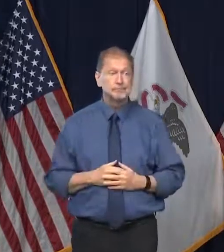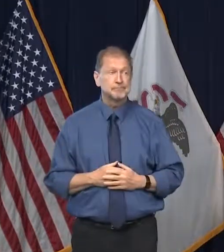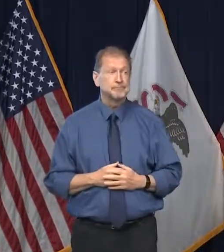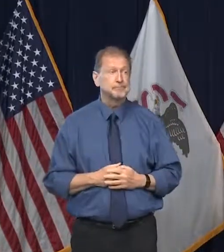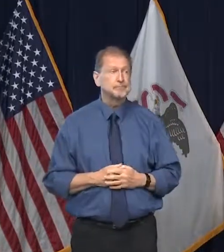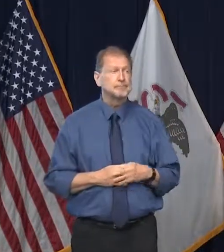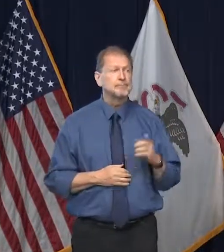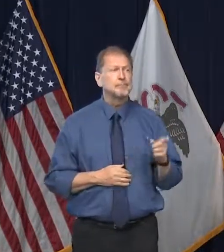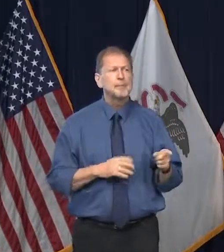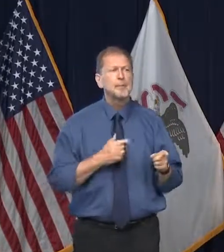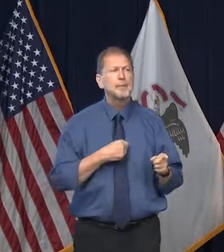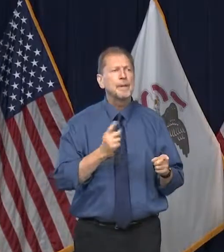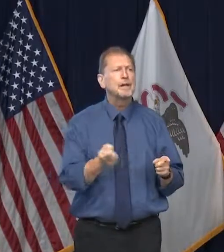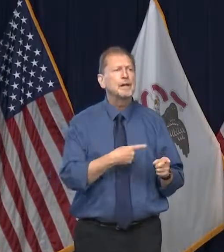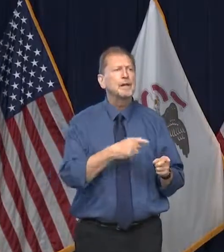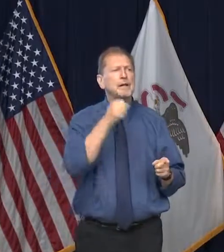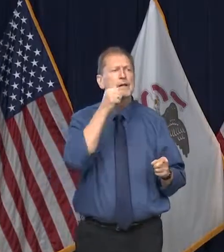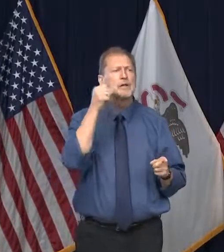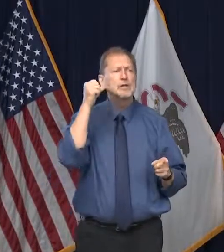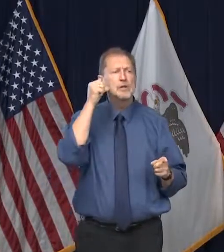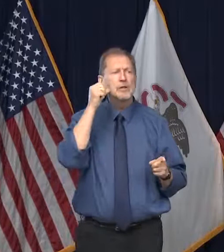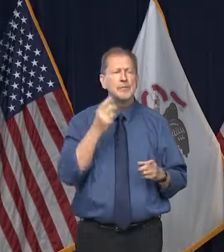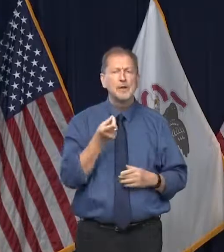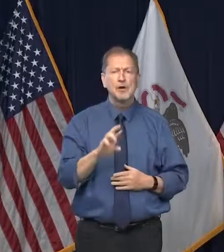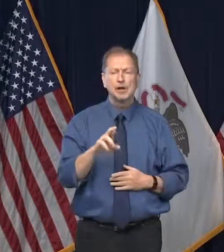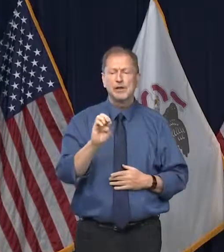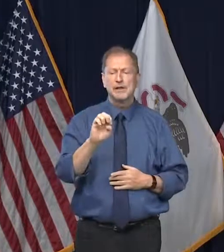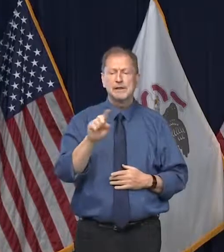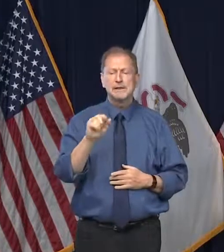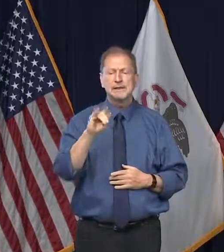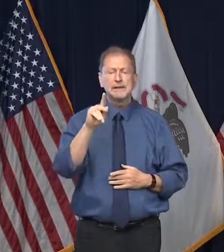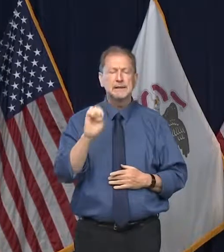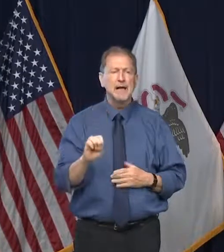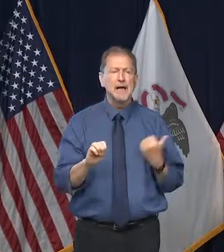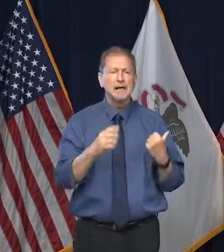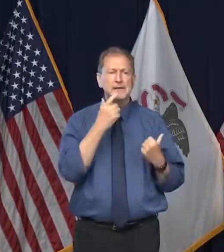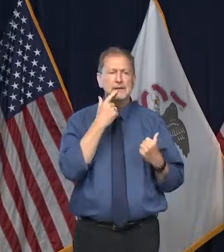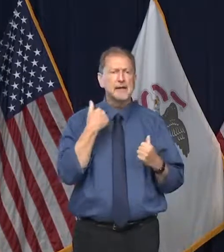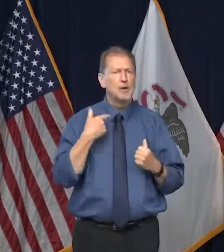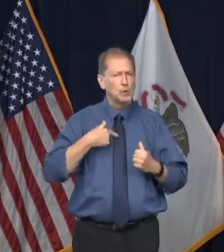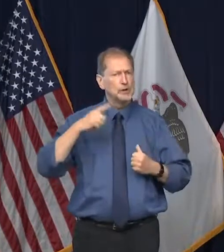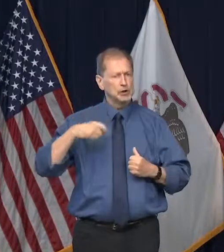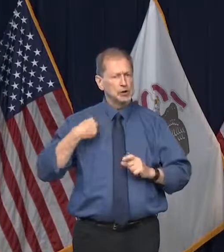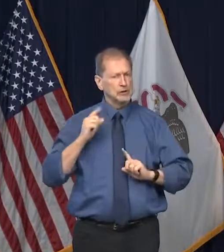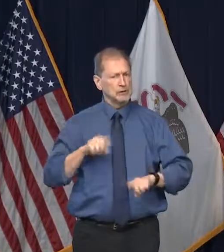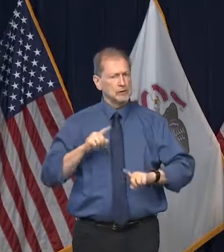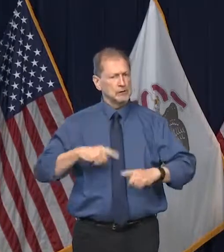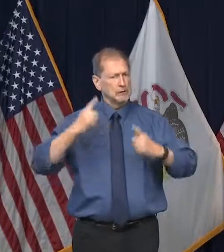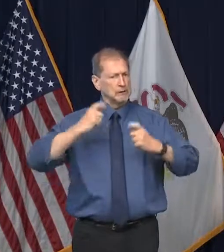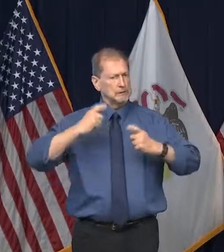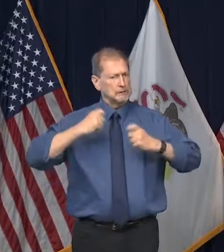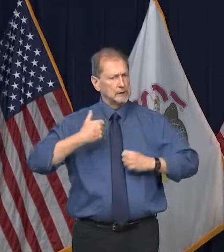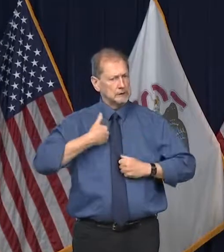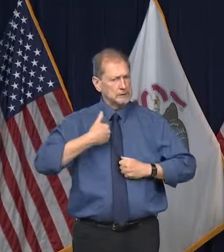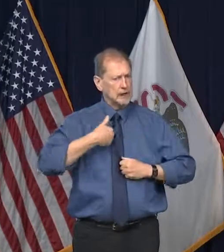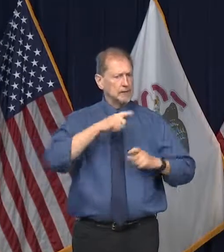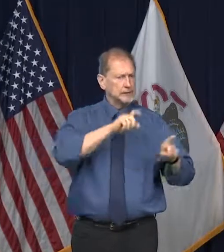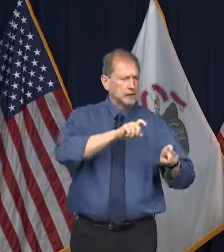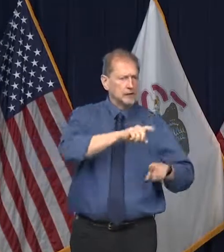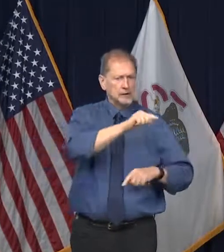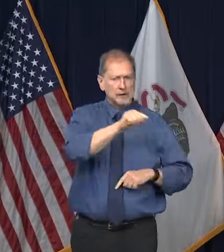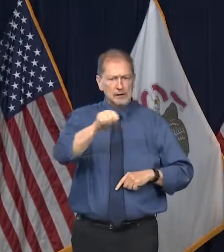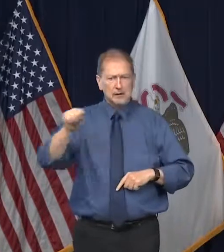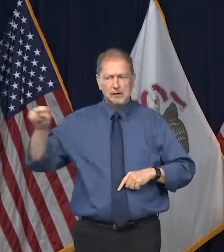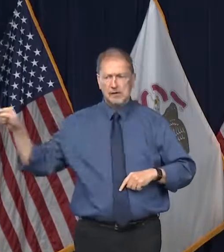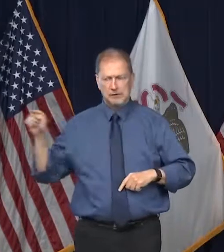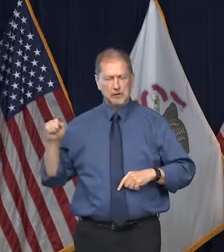Yes, sir. Yesterday, Dr. Ezike said that we should be testing ourselves more and more, perhaps even if we don't show